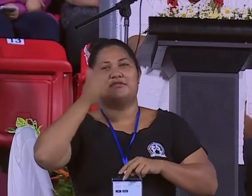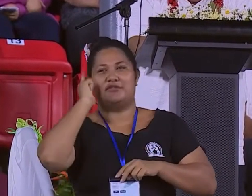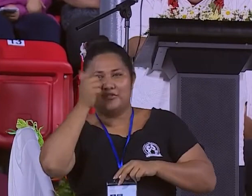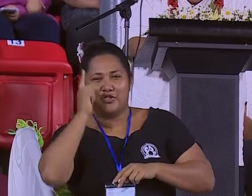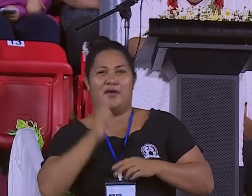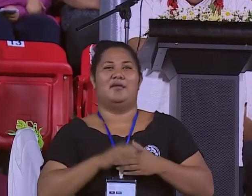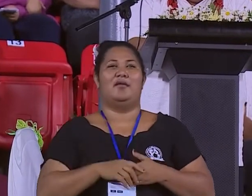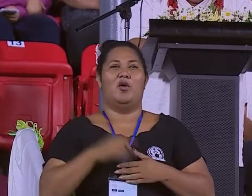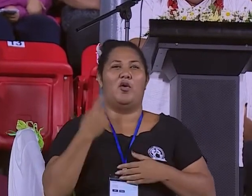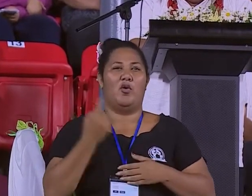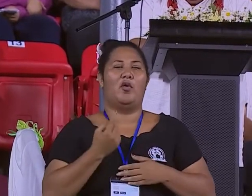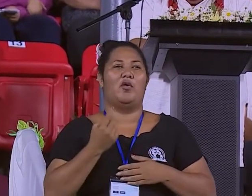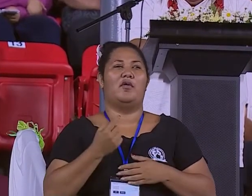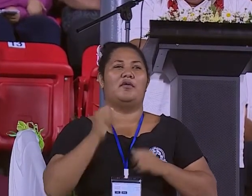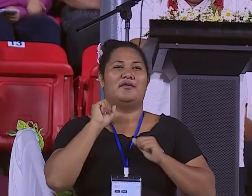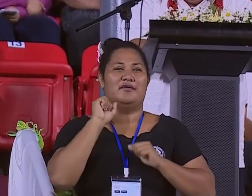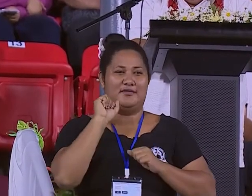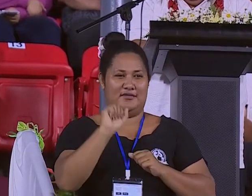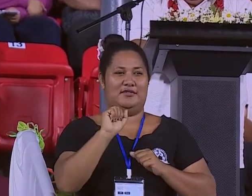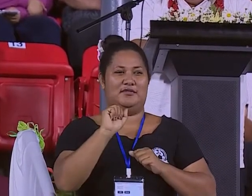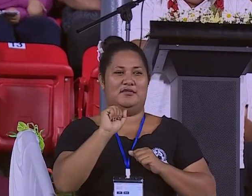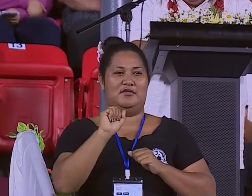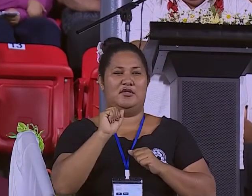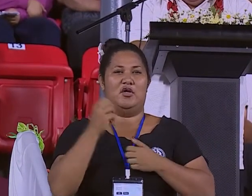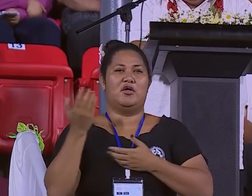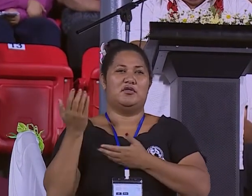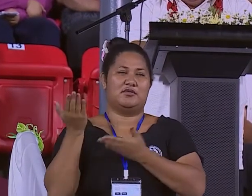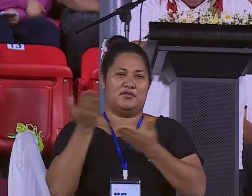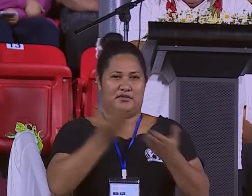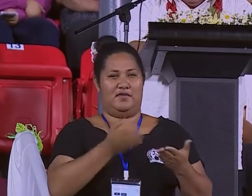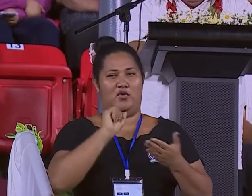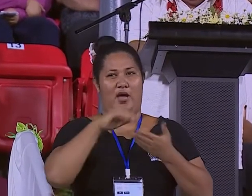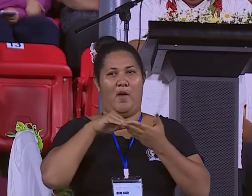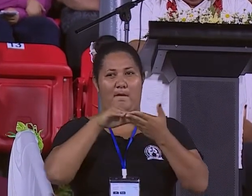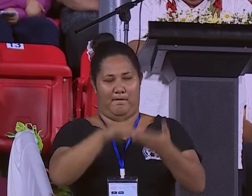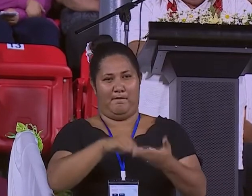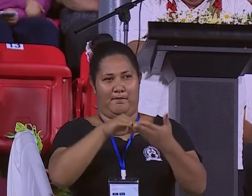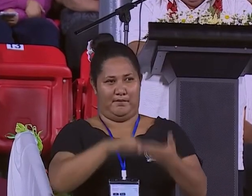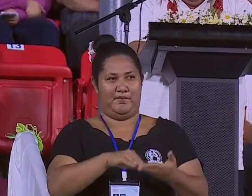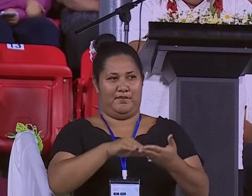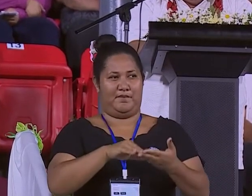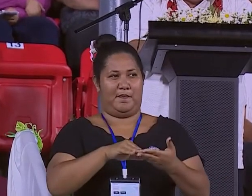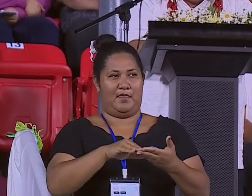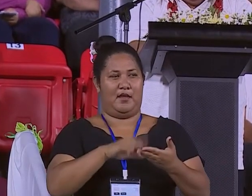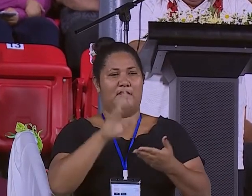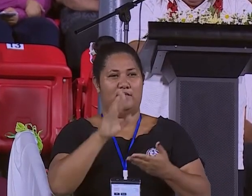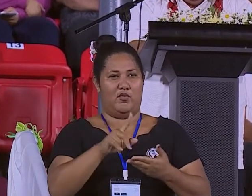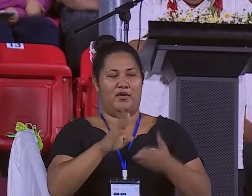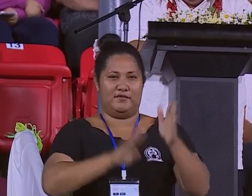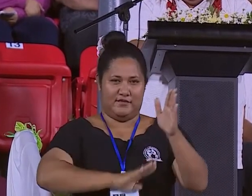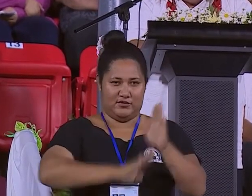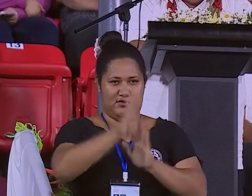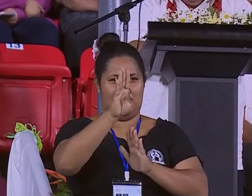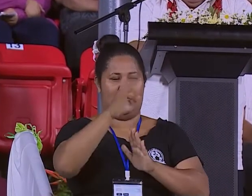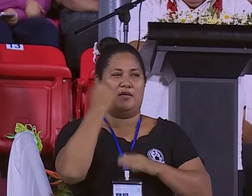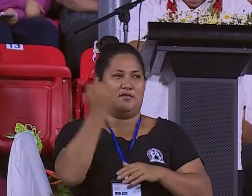aonga o lou tau sao lea o lou tau o lau tau maa lea ua tongi I le fau sia o le